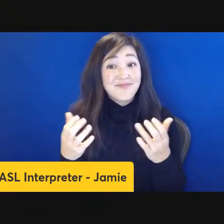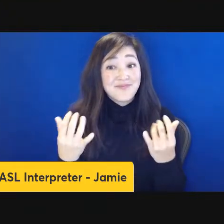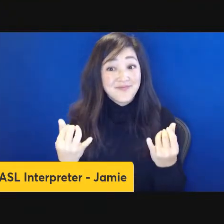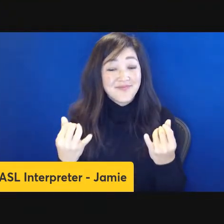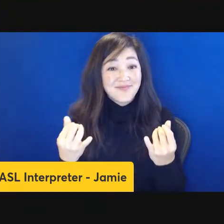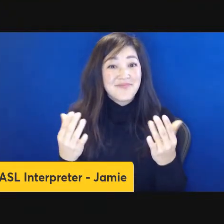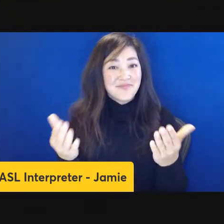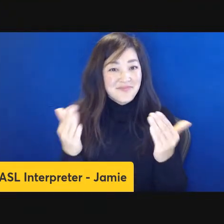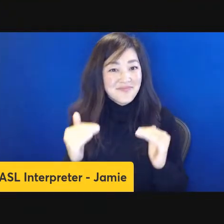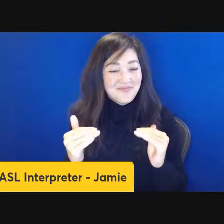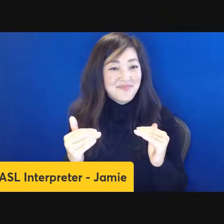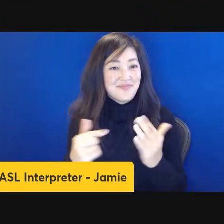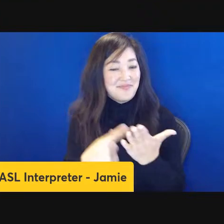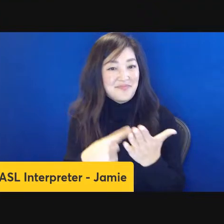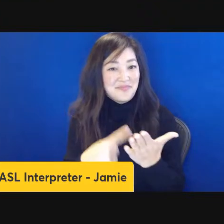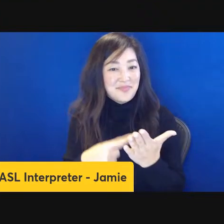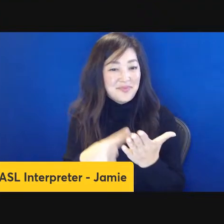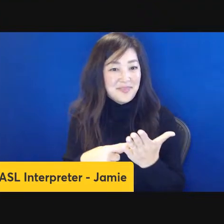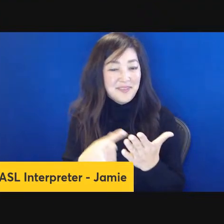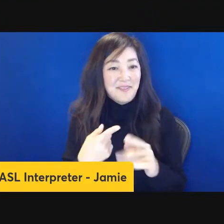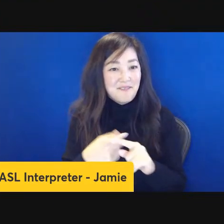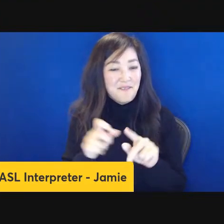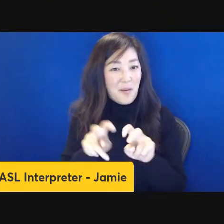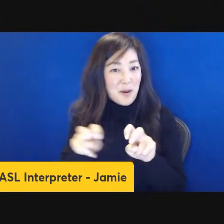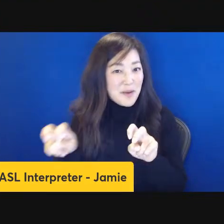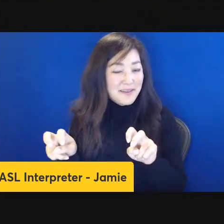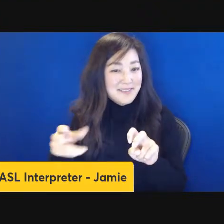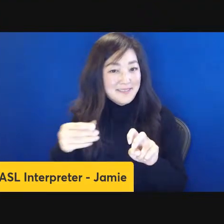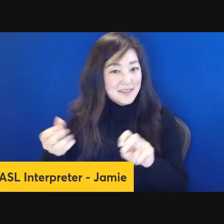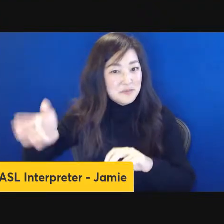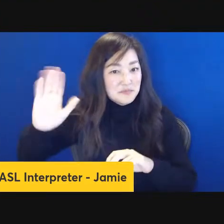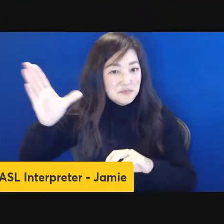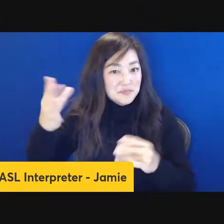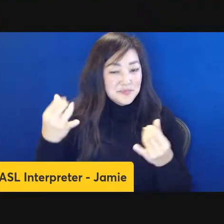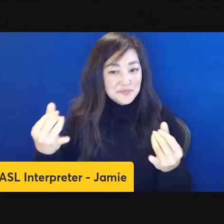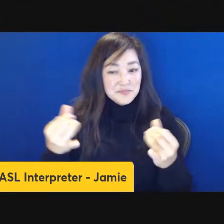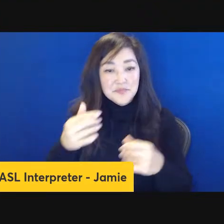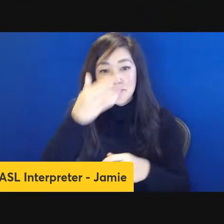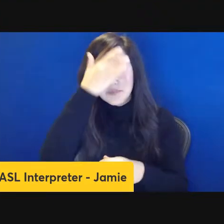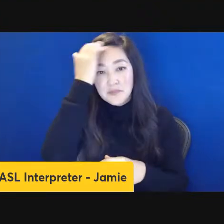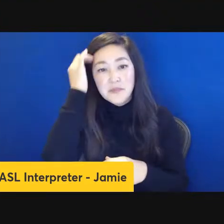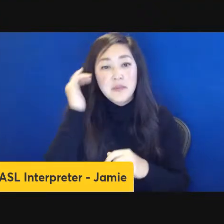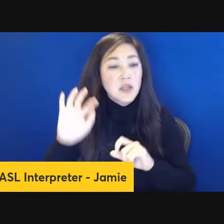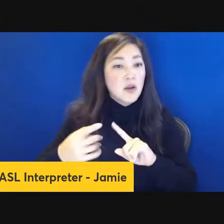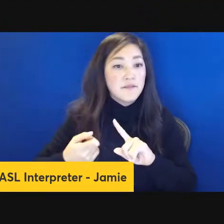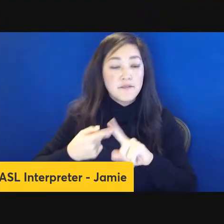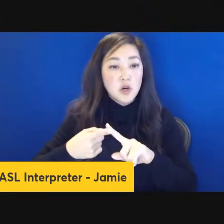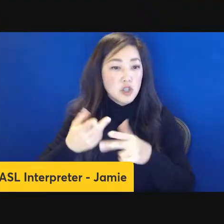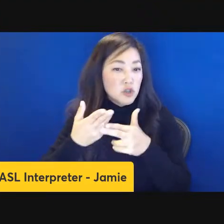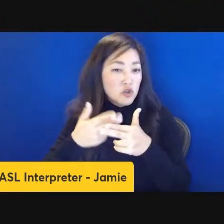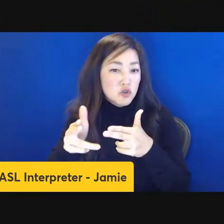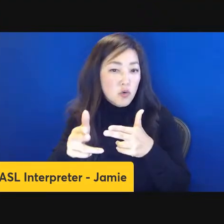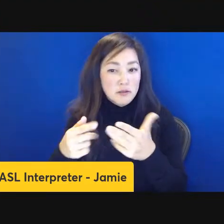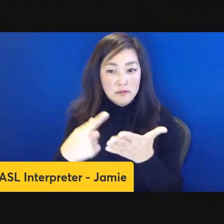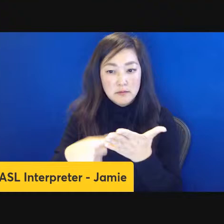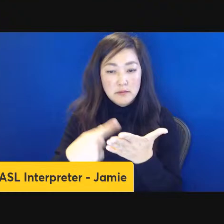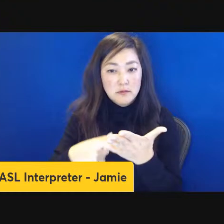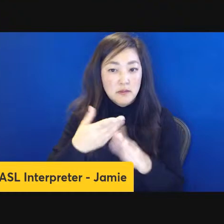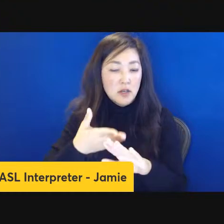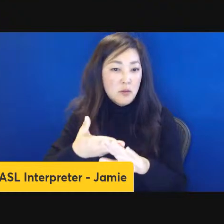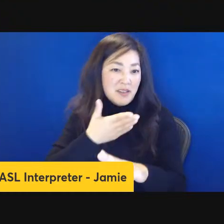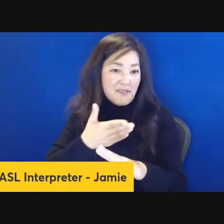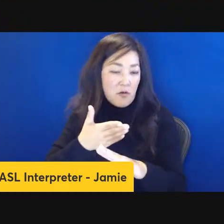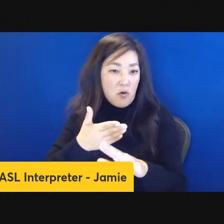the main event of hearing from our panelists and speakers. And we're going to first hear very briefly before the